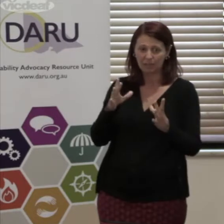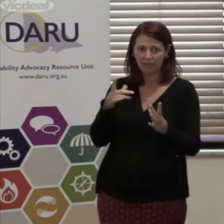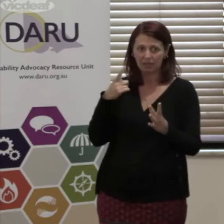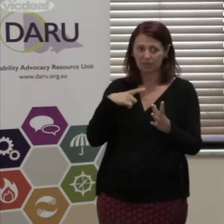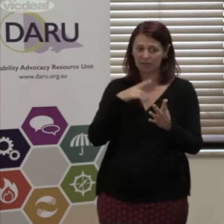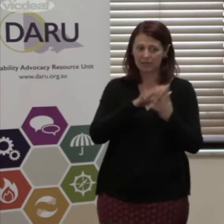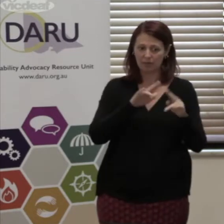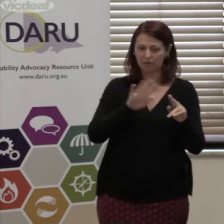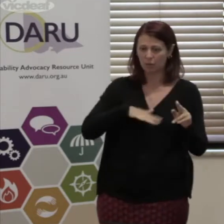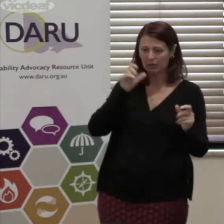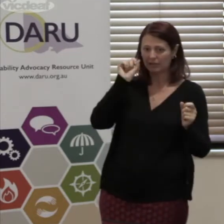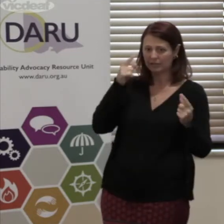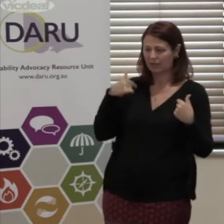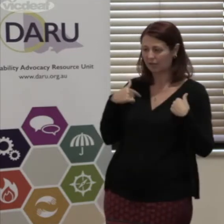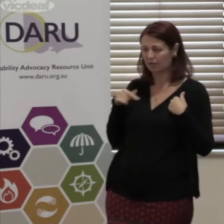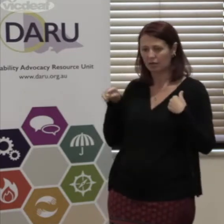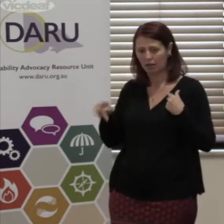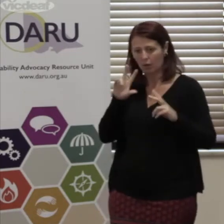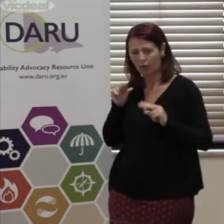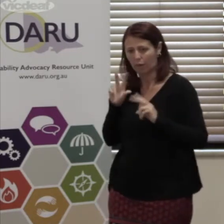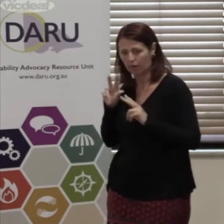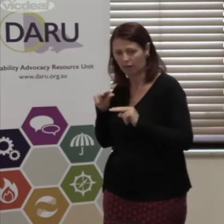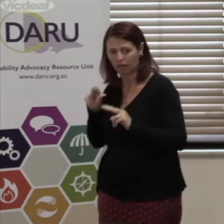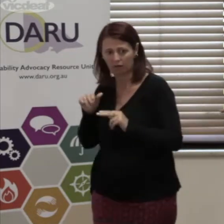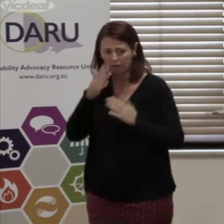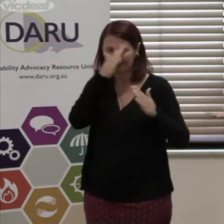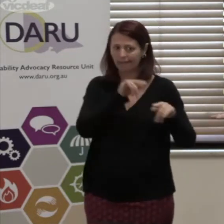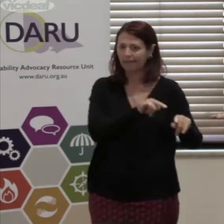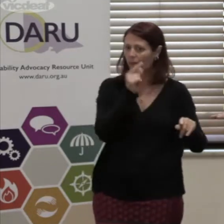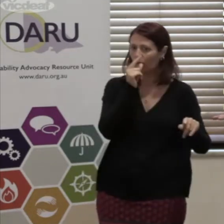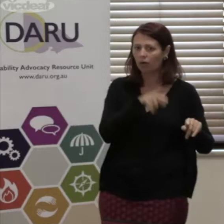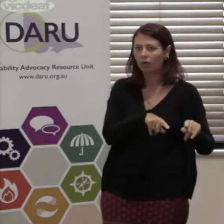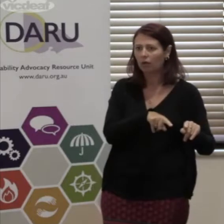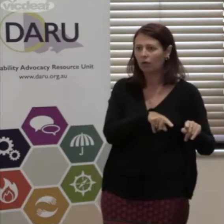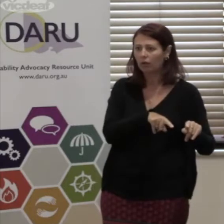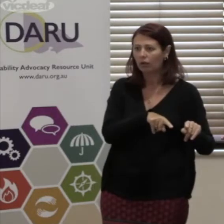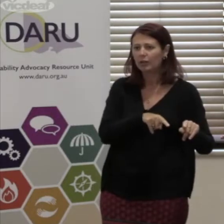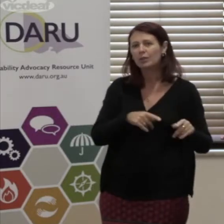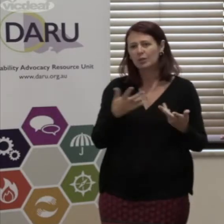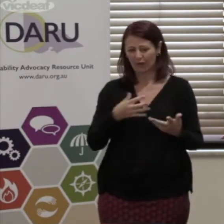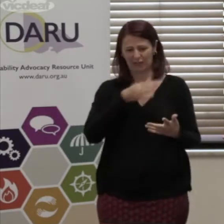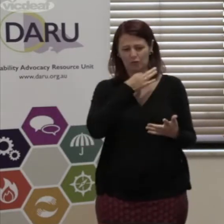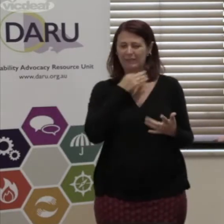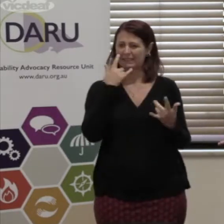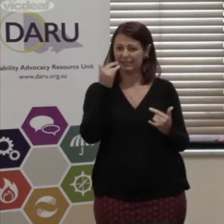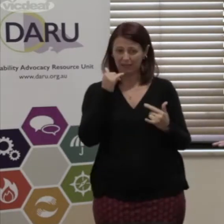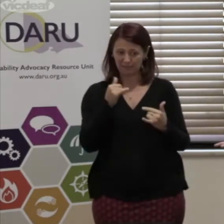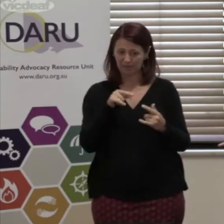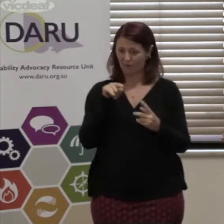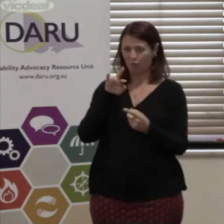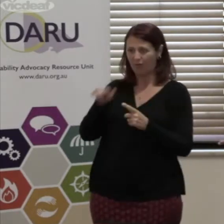So there's that sort of risk assessment all the way through to, you know,